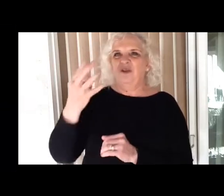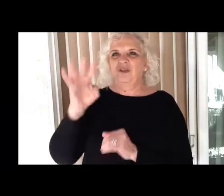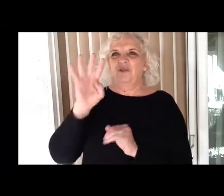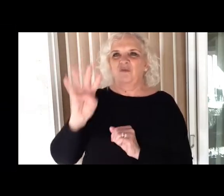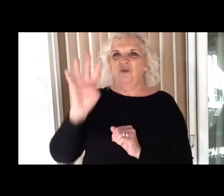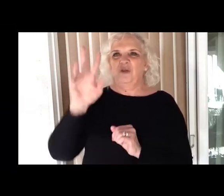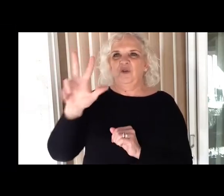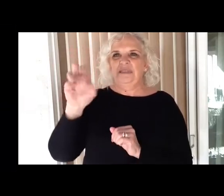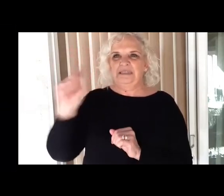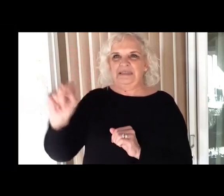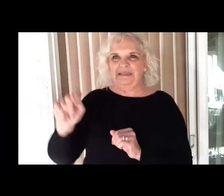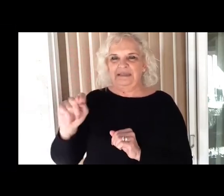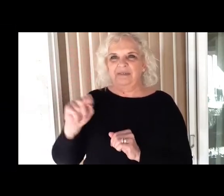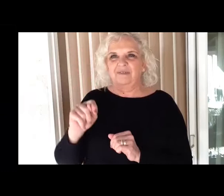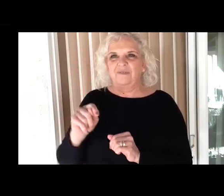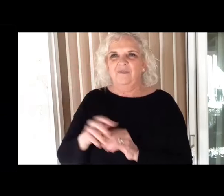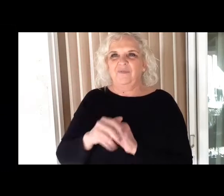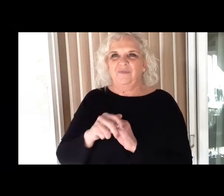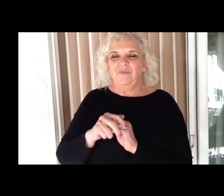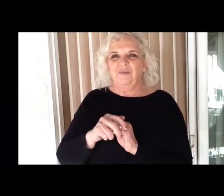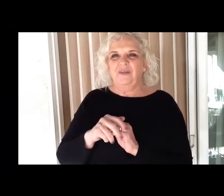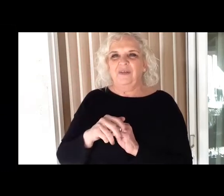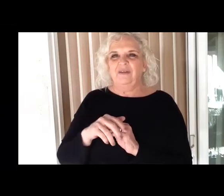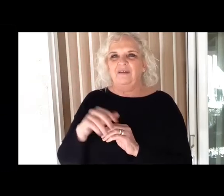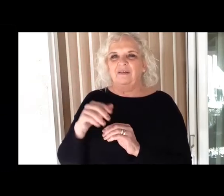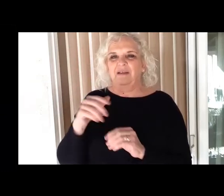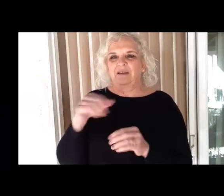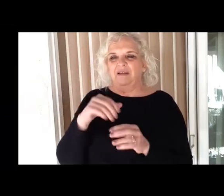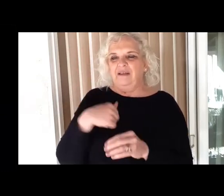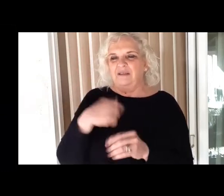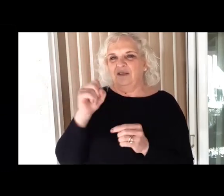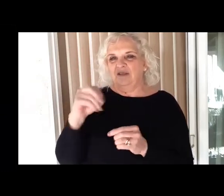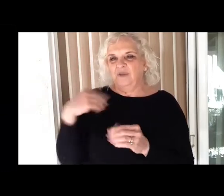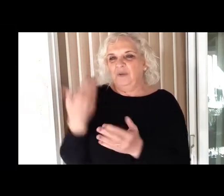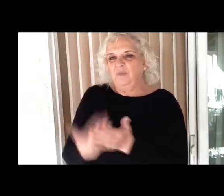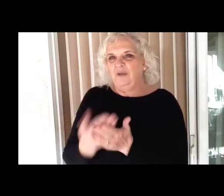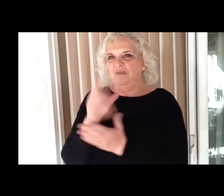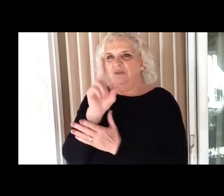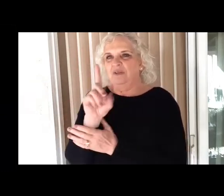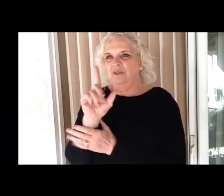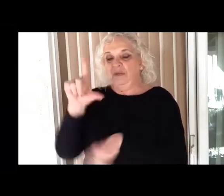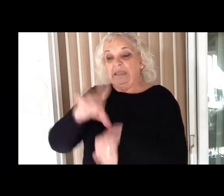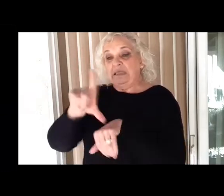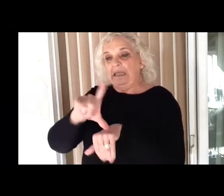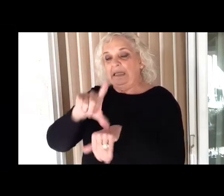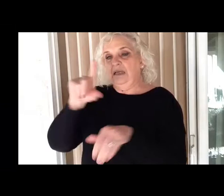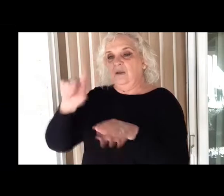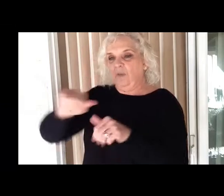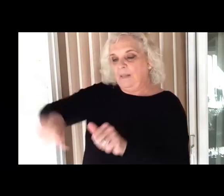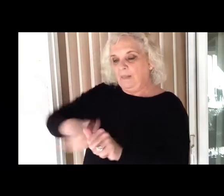$4.43 that we had scrounged up. And we got there. Danny went in the back door in the